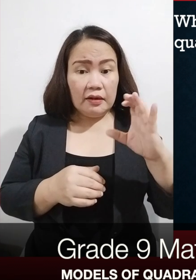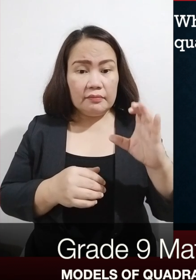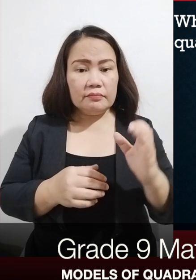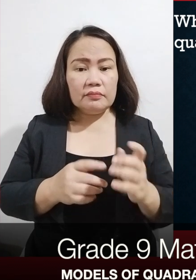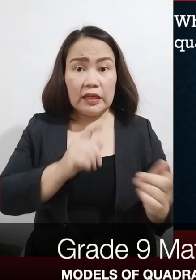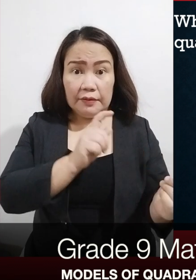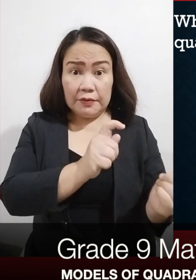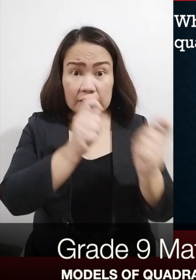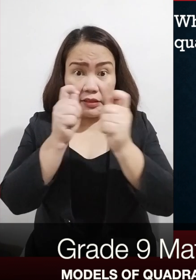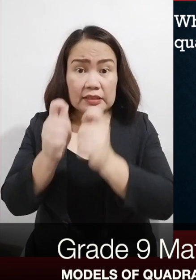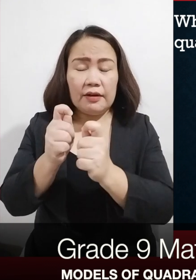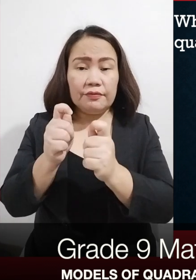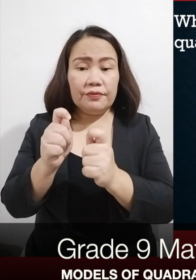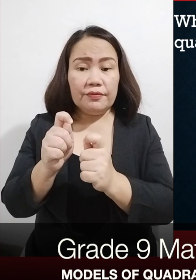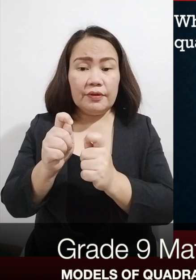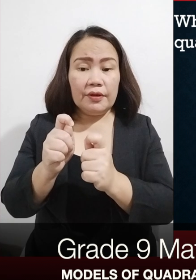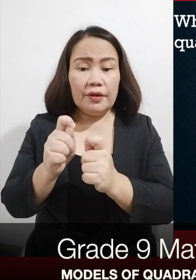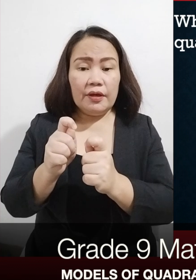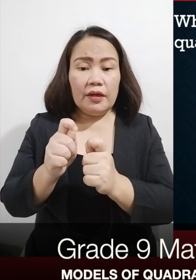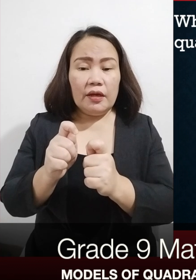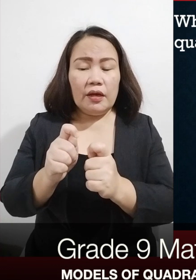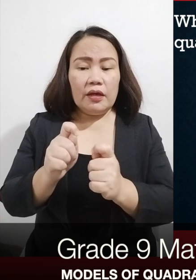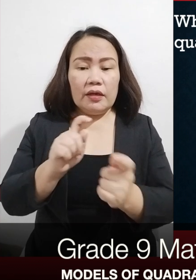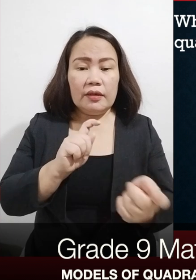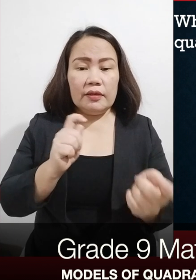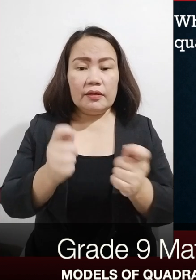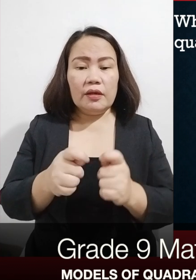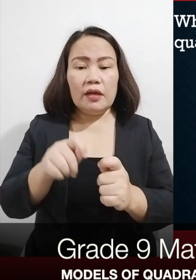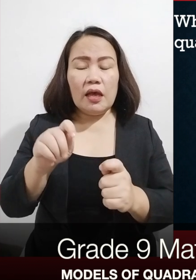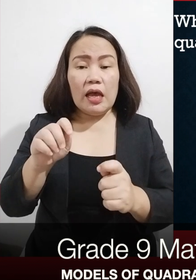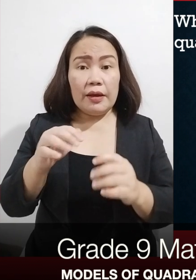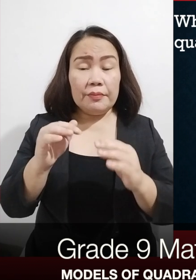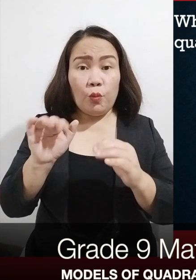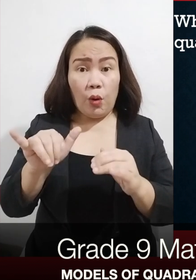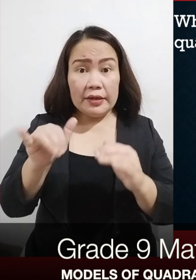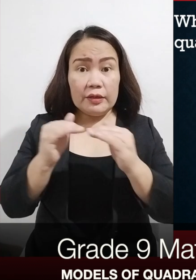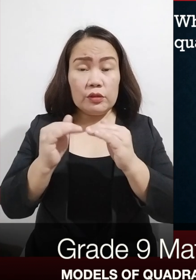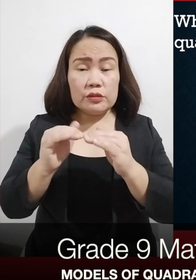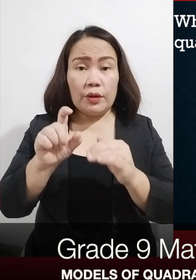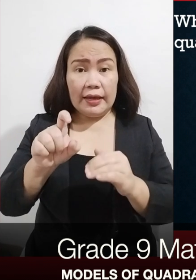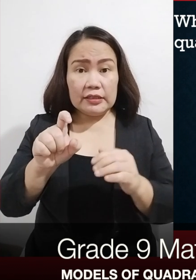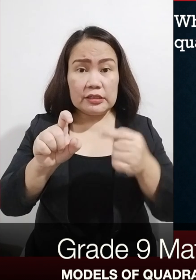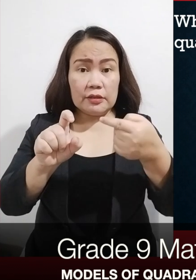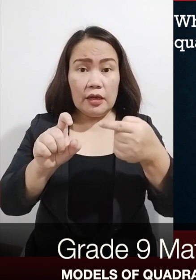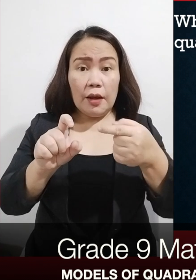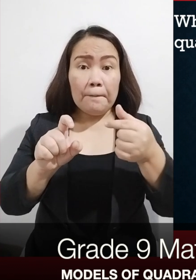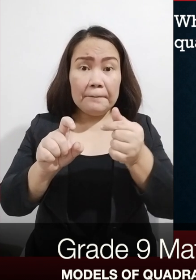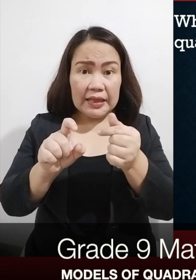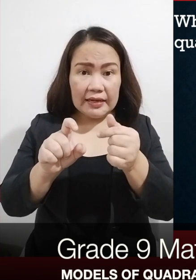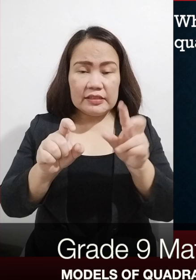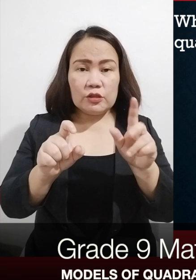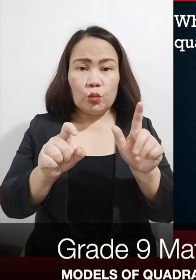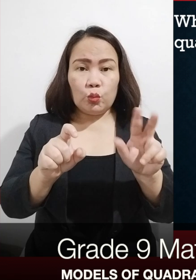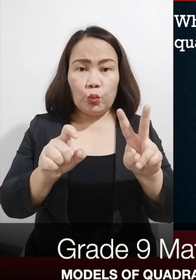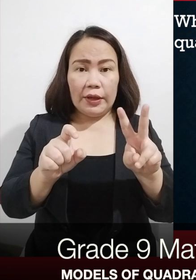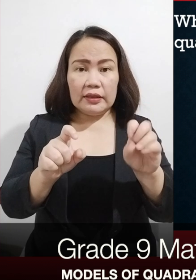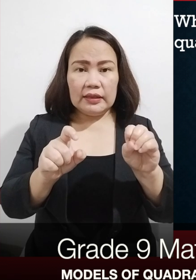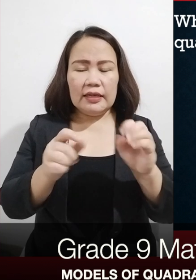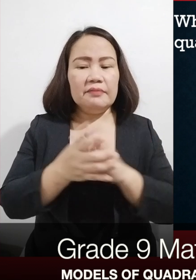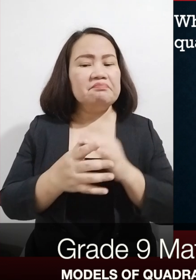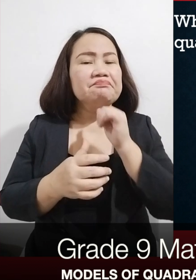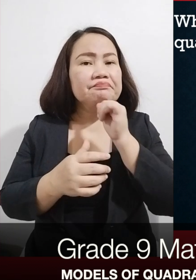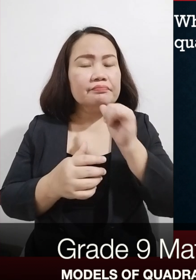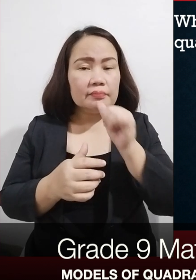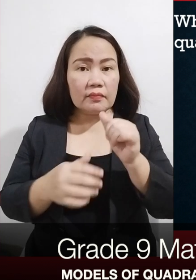to, tinranspose natin sa kabila, we will have y is equal to x plus 20. So, this is not